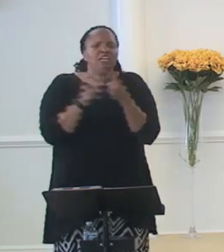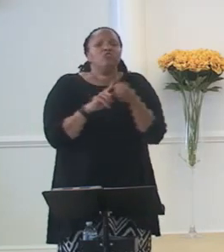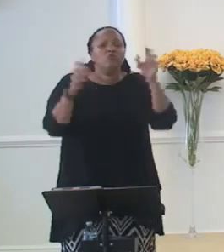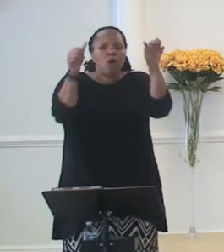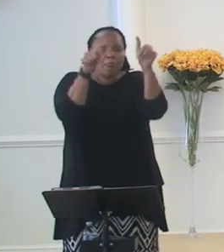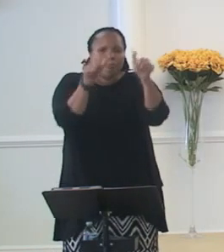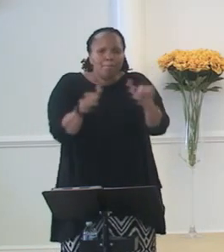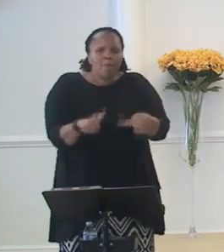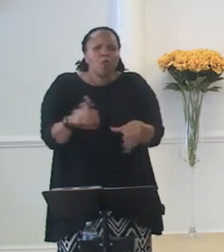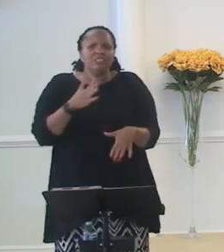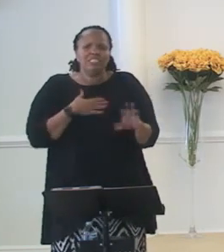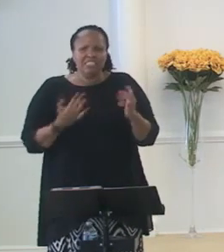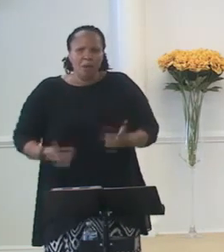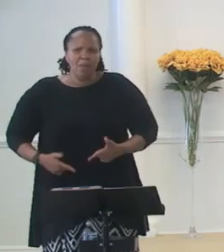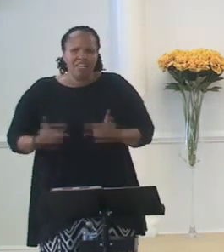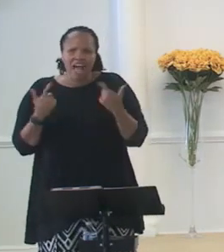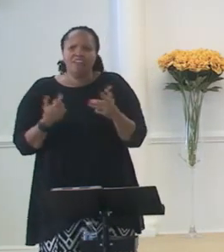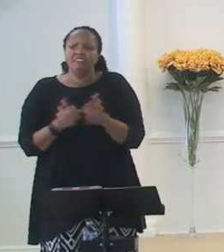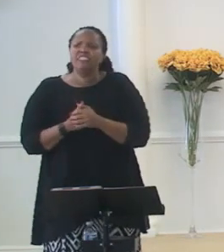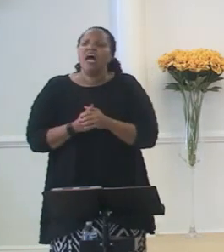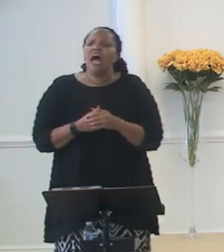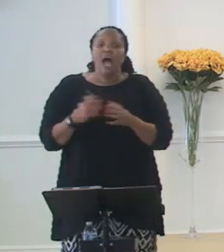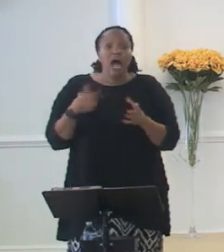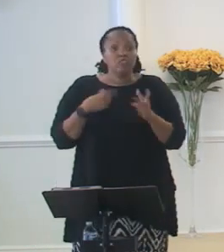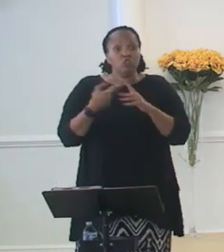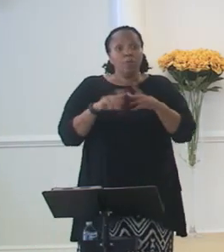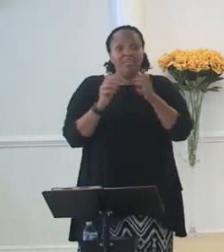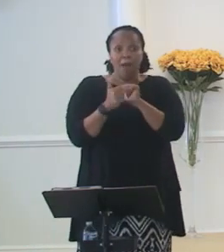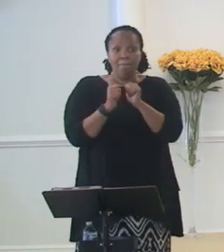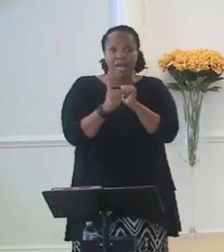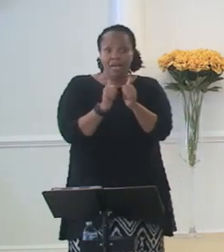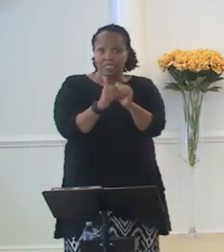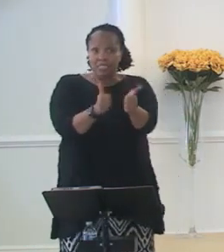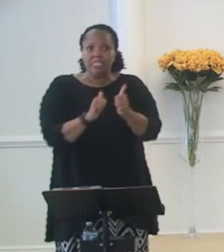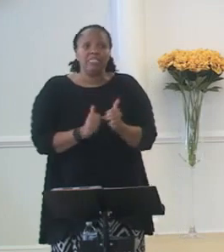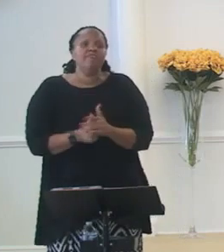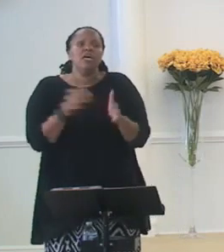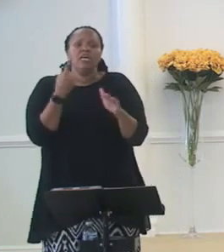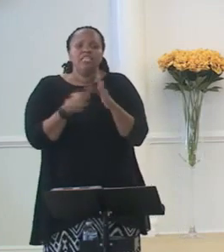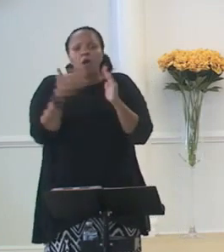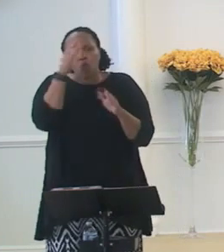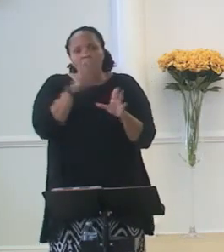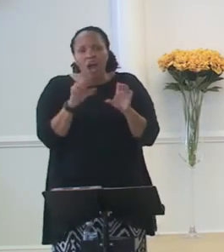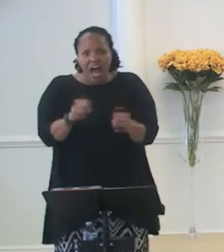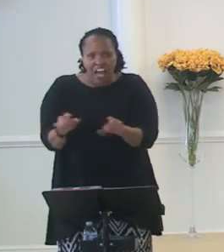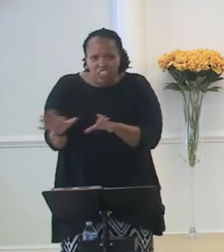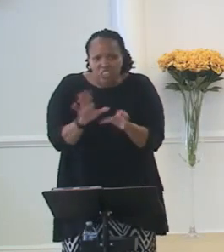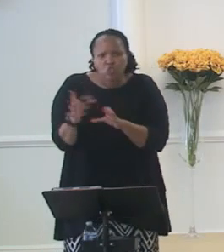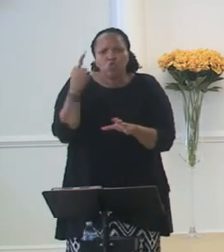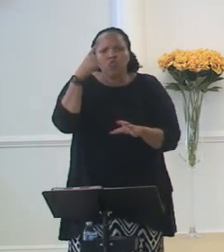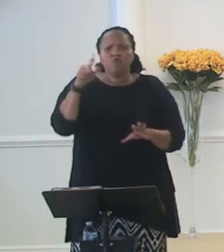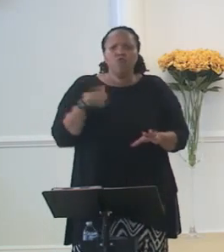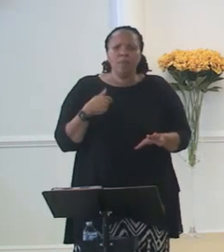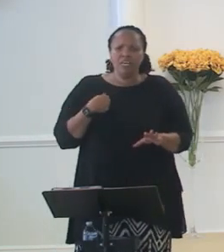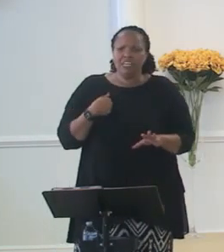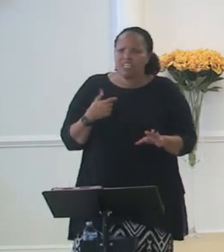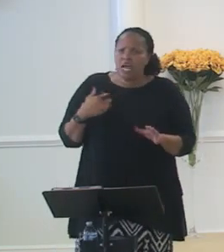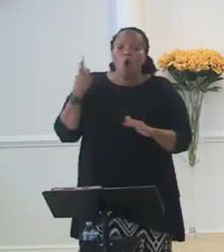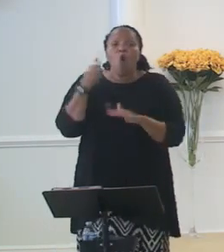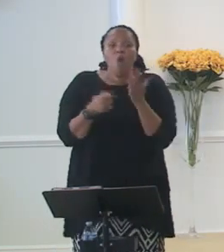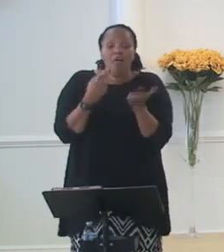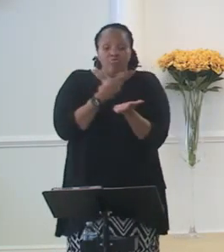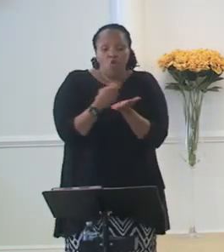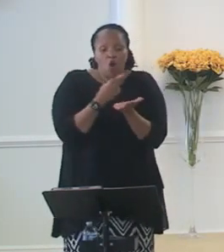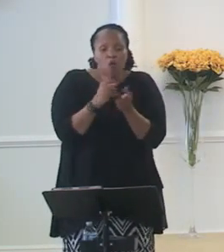my life. I become competitive. That what the God can do for me, what the Holy